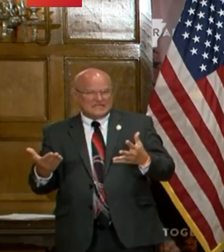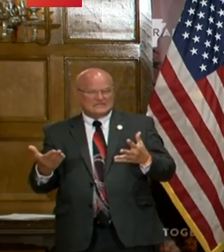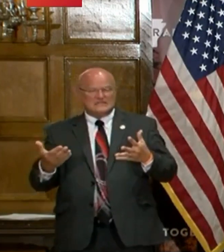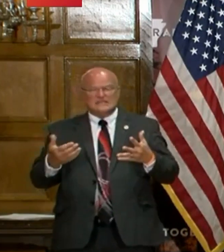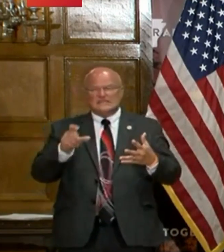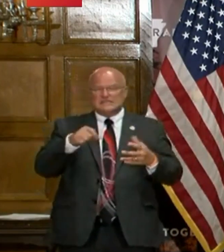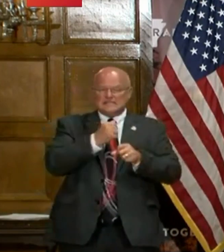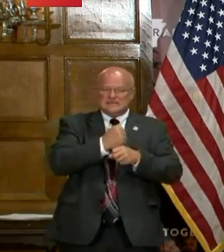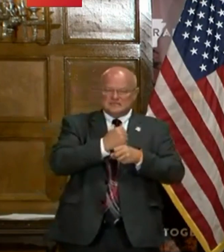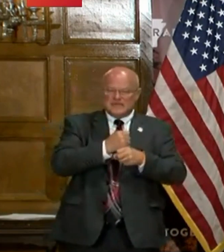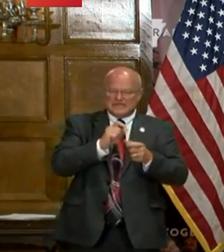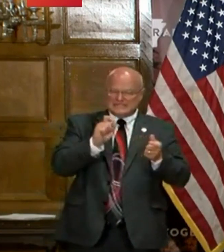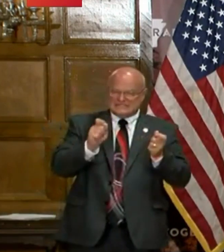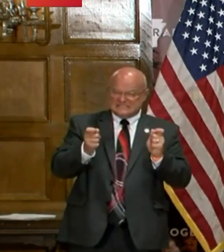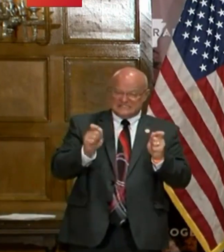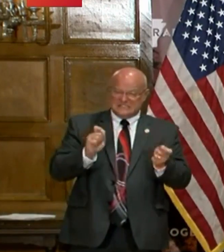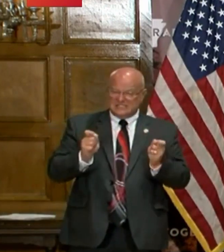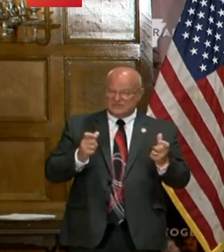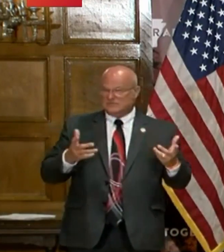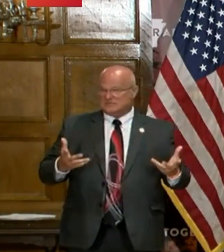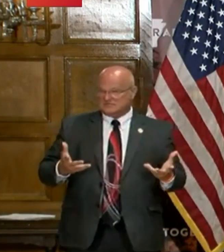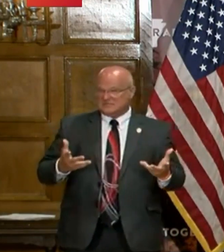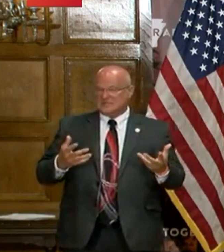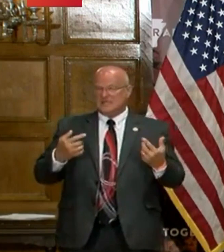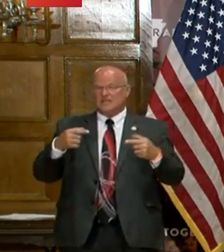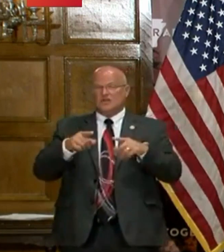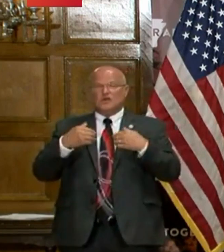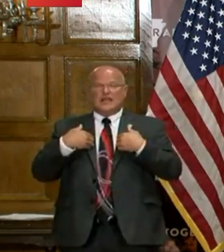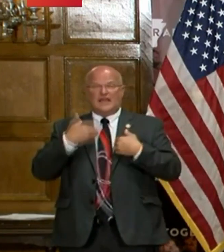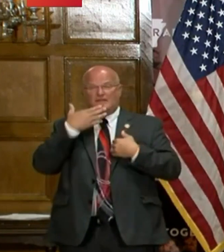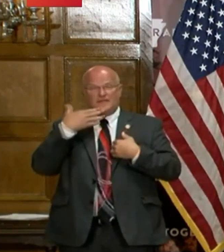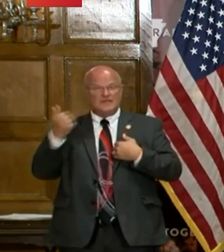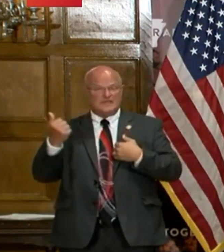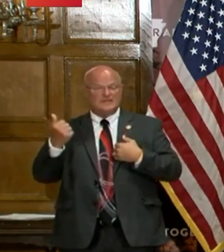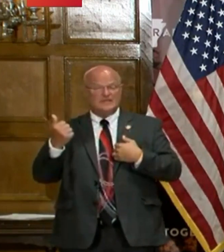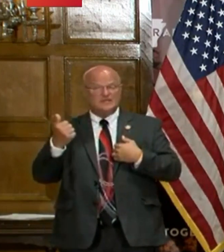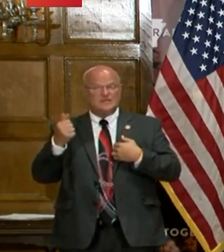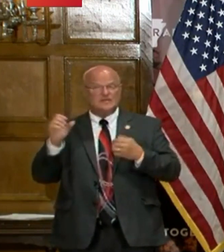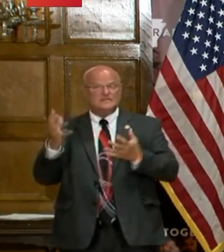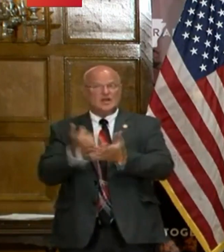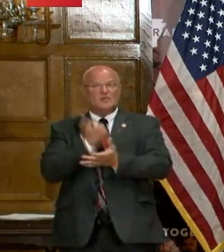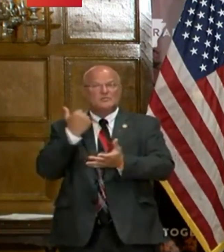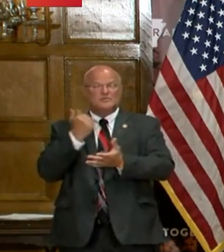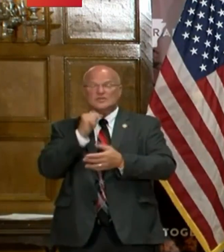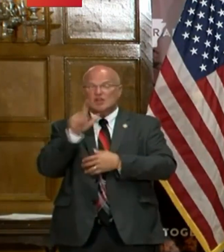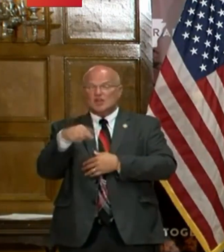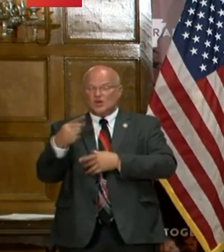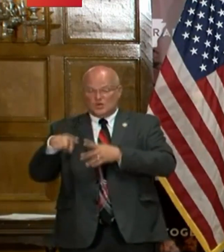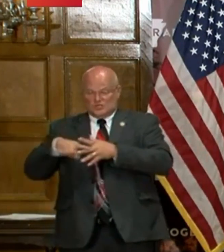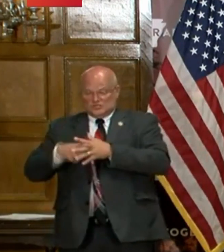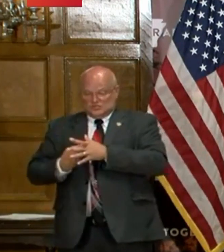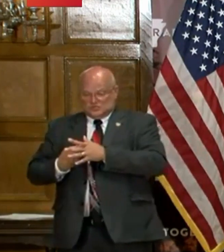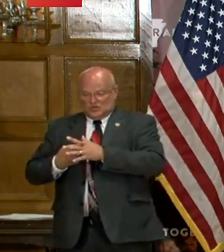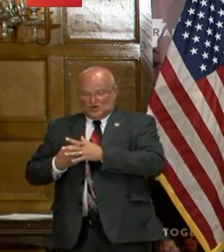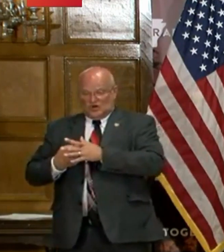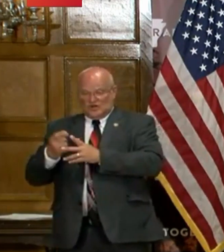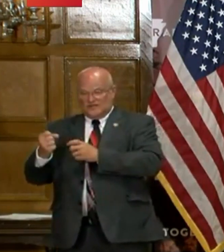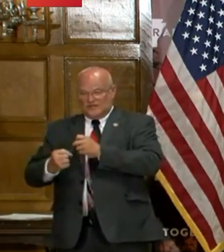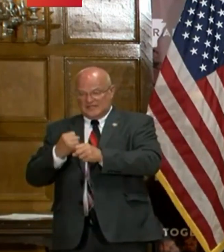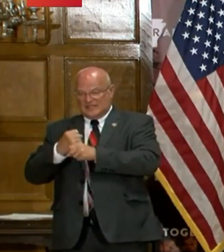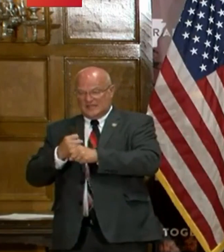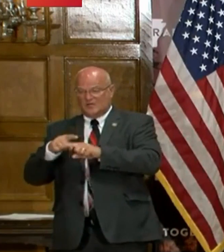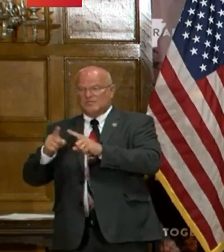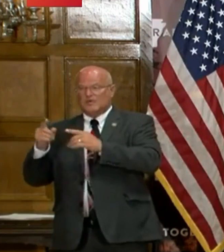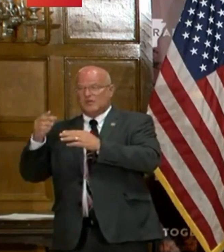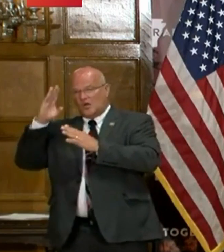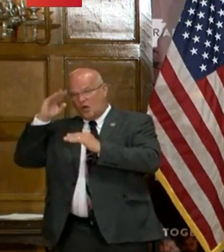adjustments in order to have the best opportunity not only to start a season but to hopefully finish the season? So we